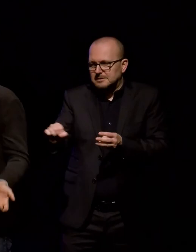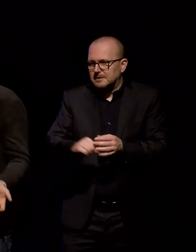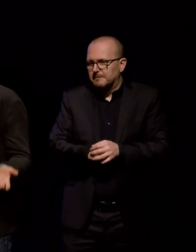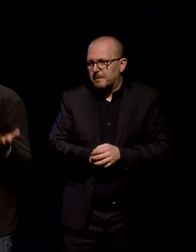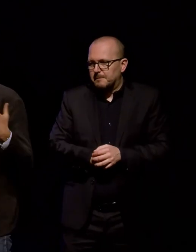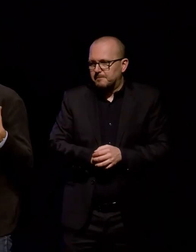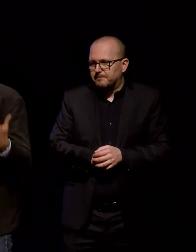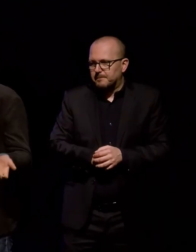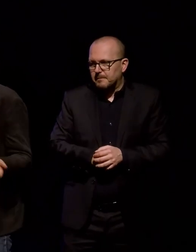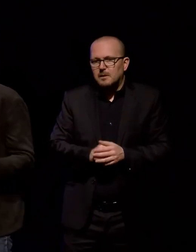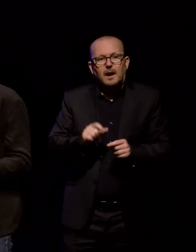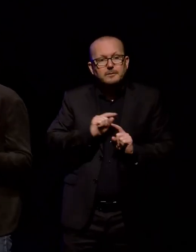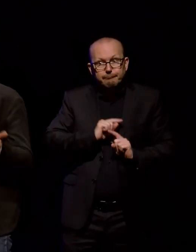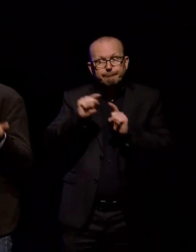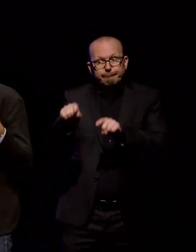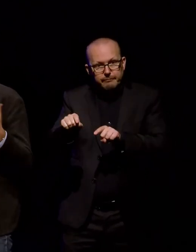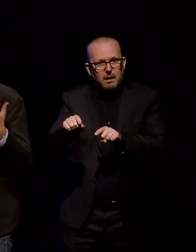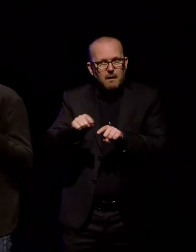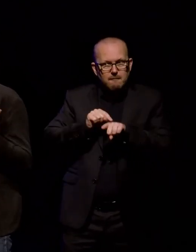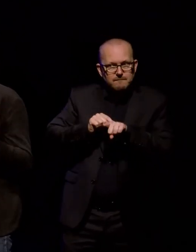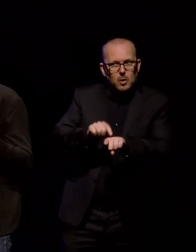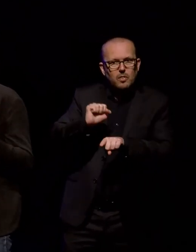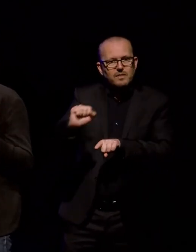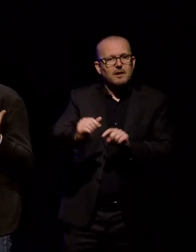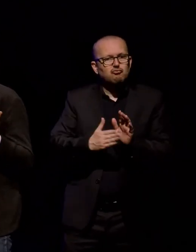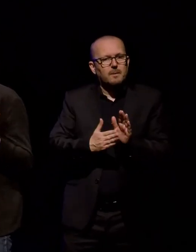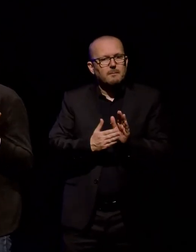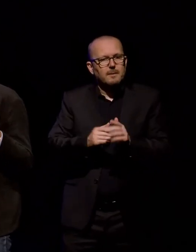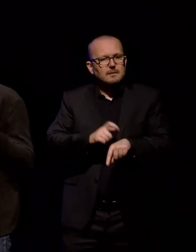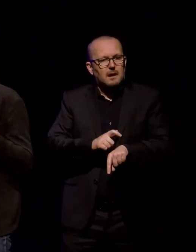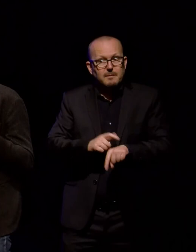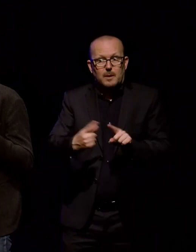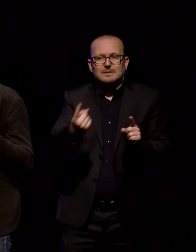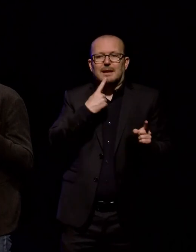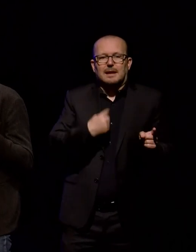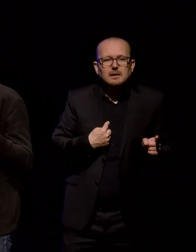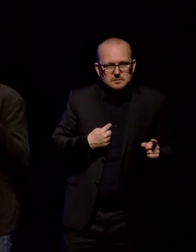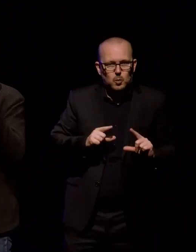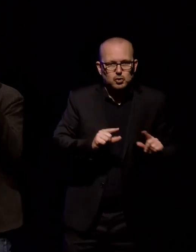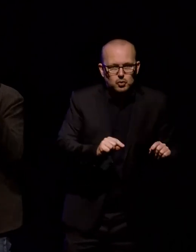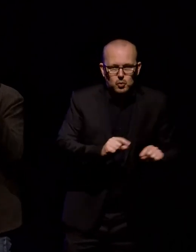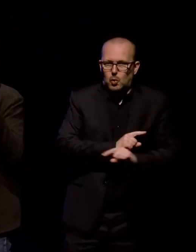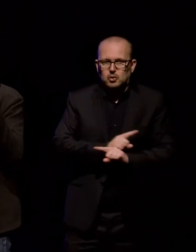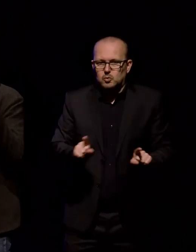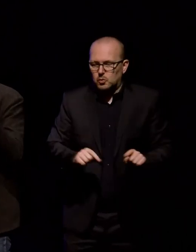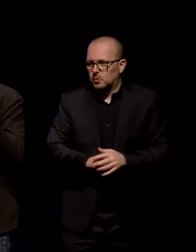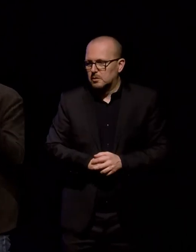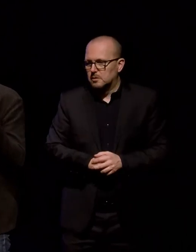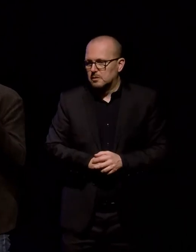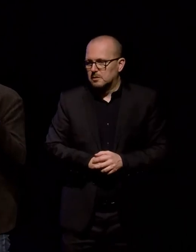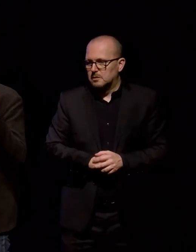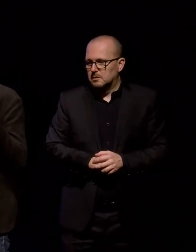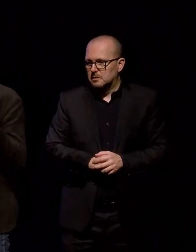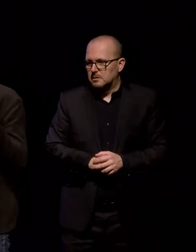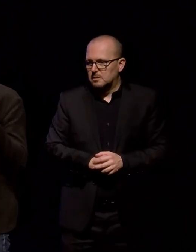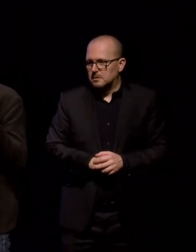in their rhythm, be part of it, and they were directing us in terms of what to do and not to do. This is a screen of the complexity